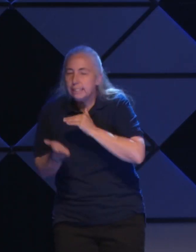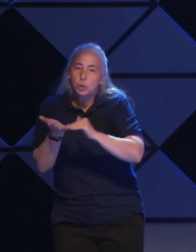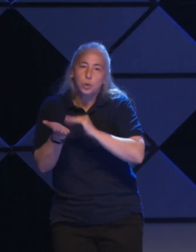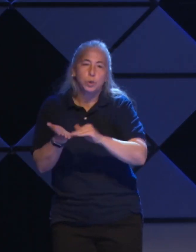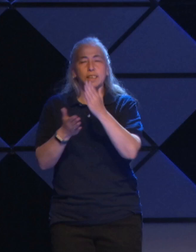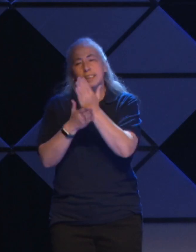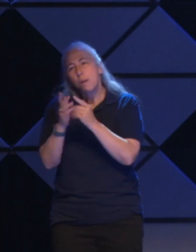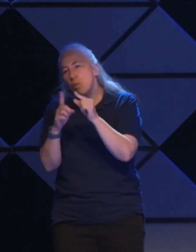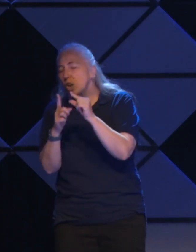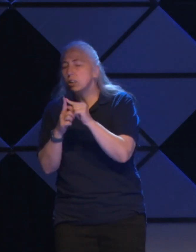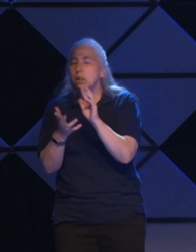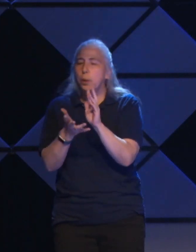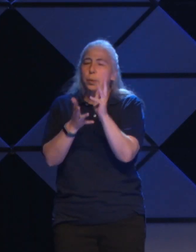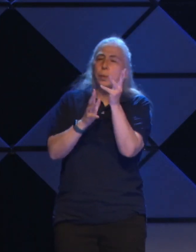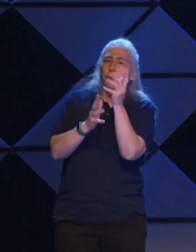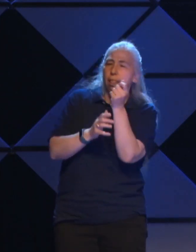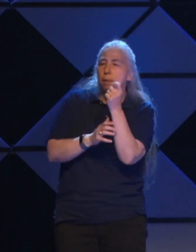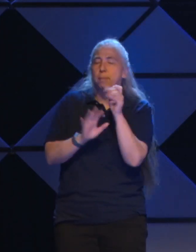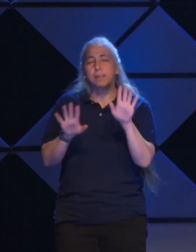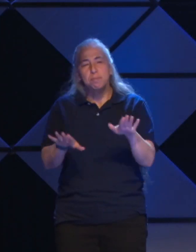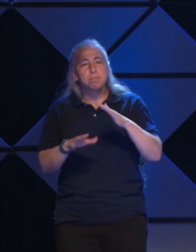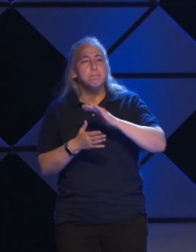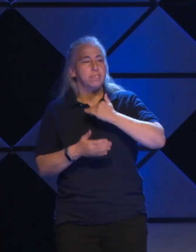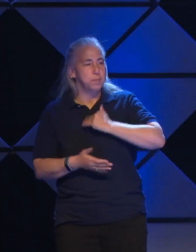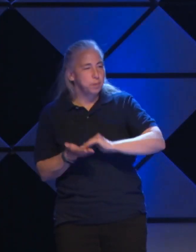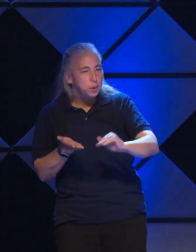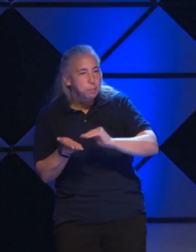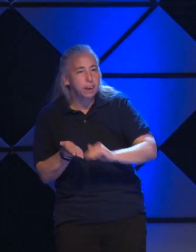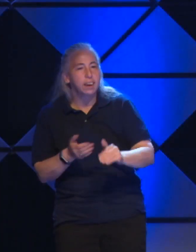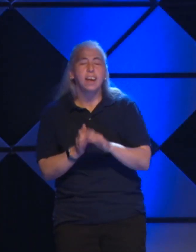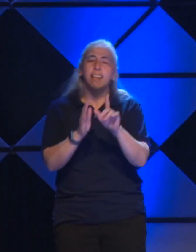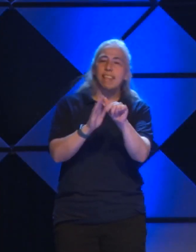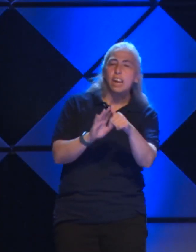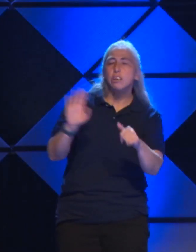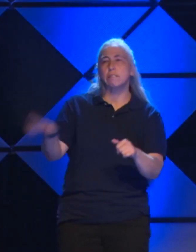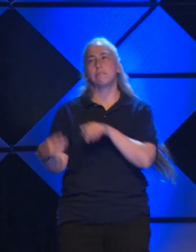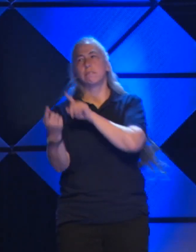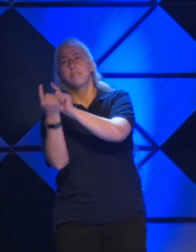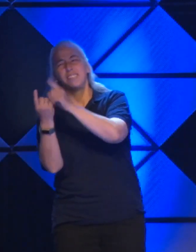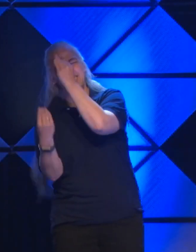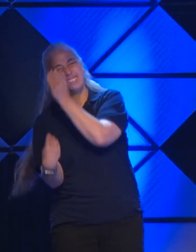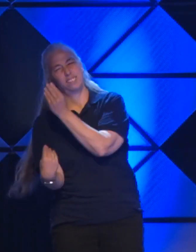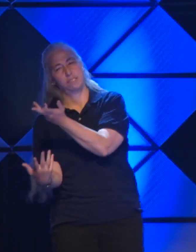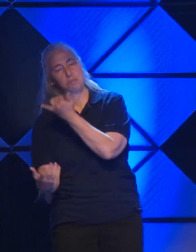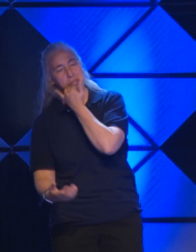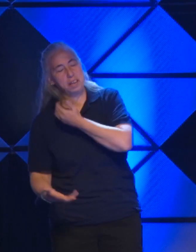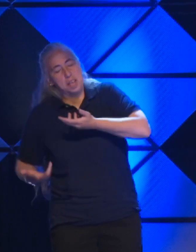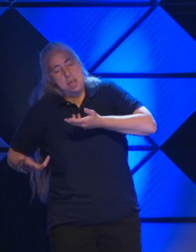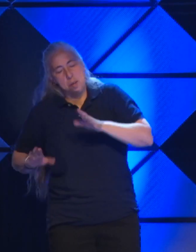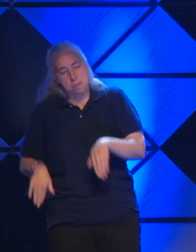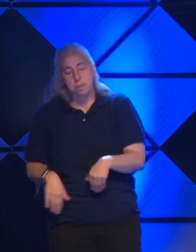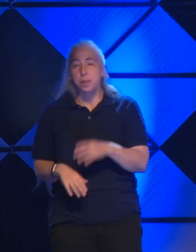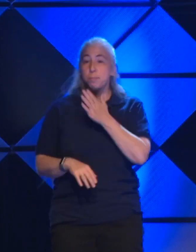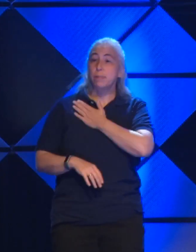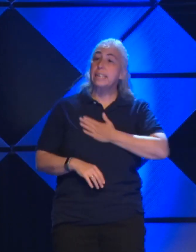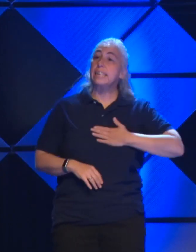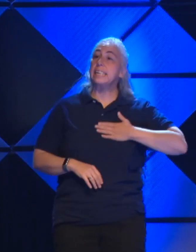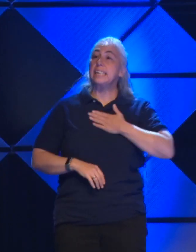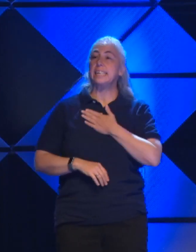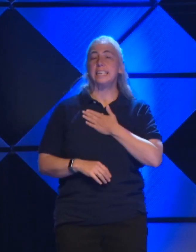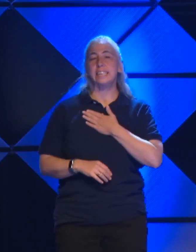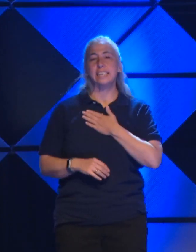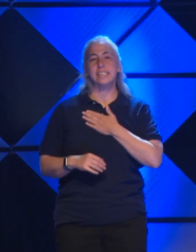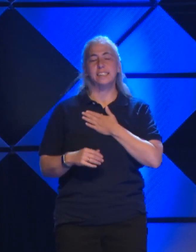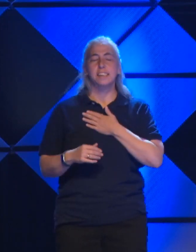me, okay? Just forgive me. You can tell me something in the end of the service, but just be